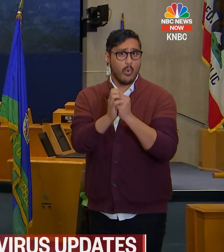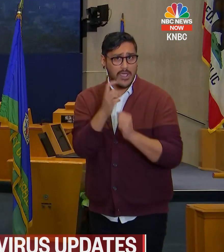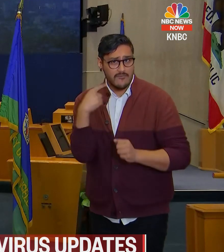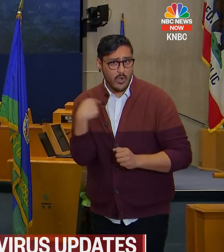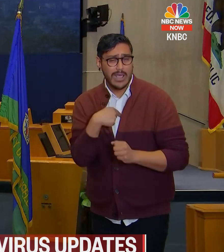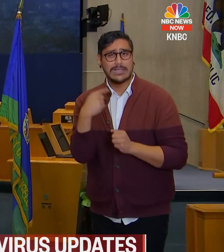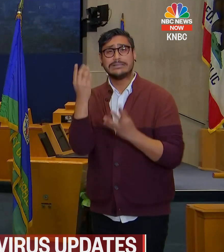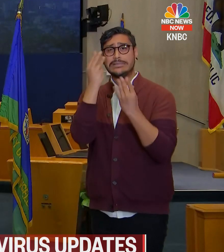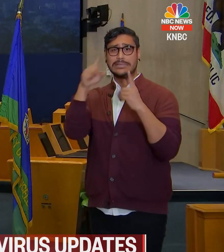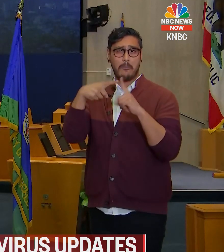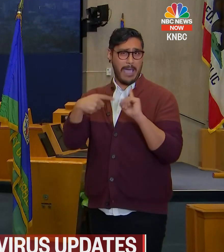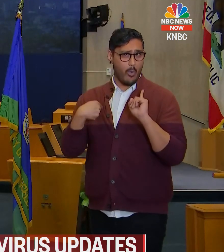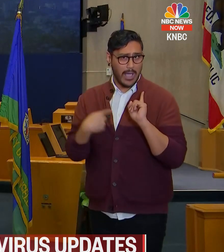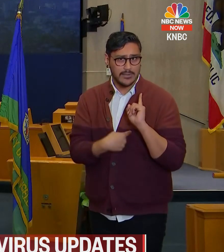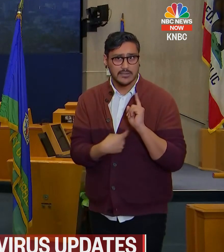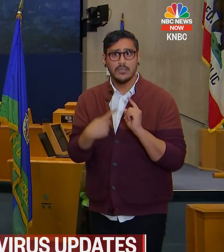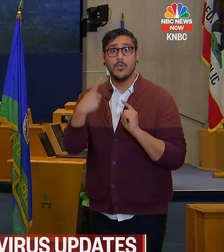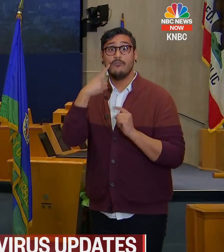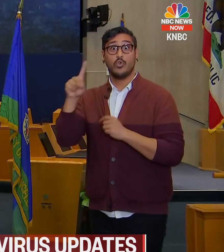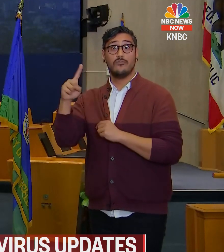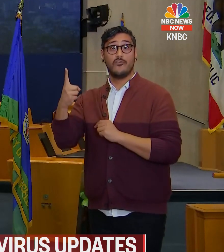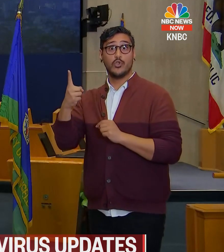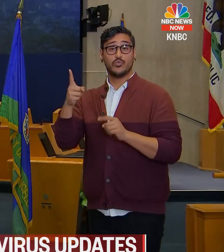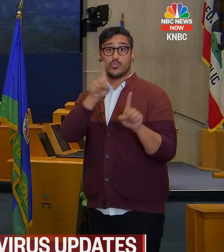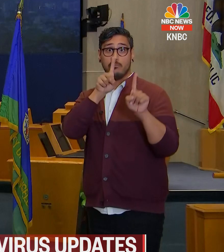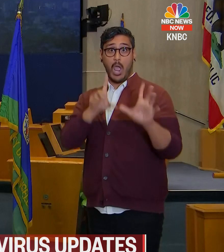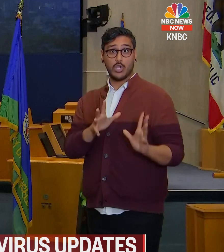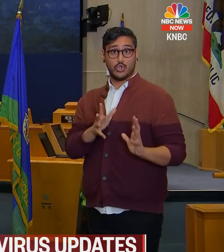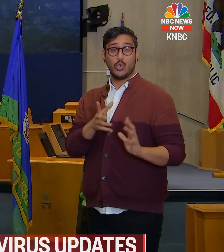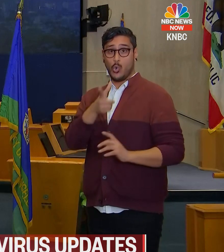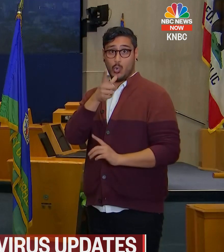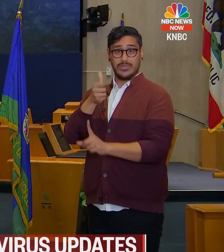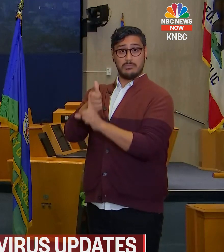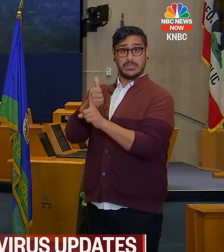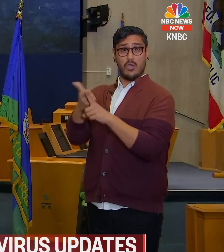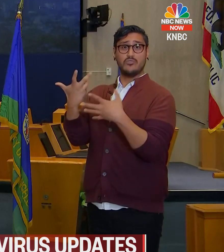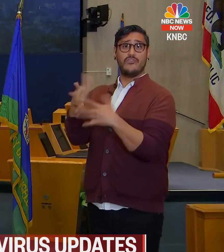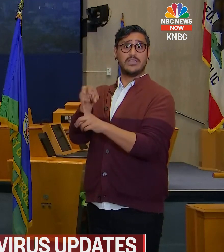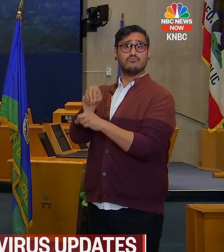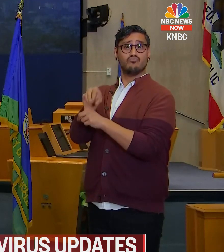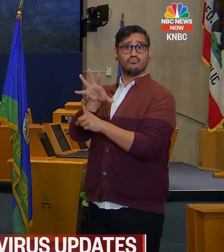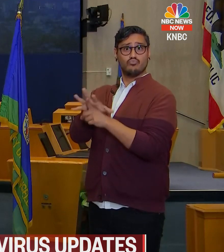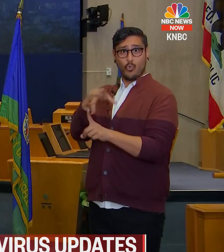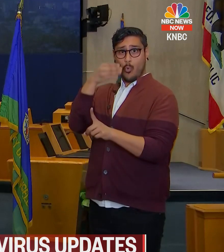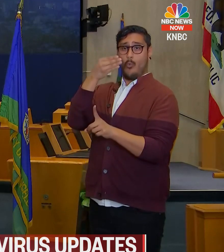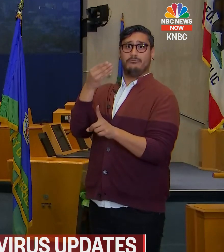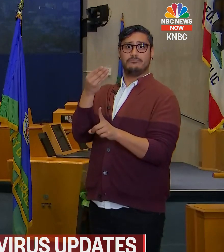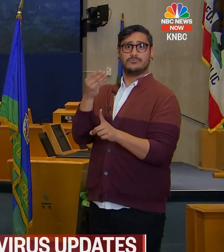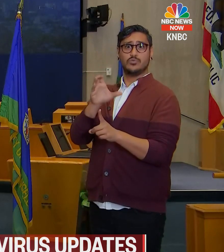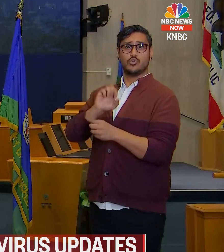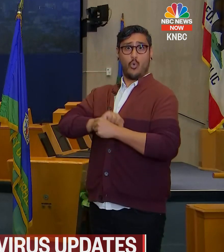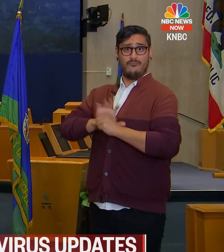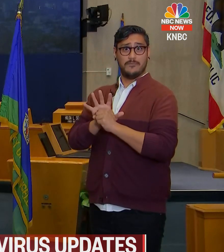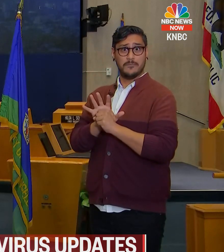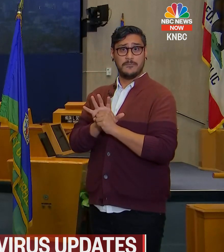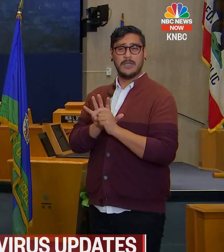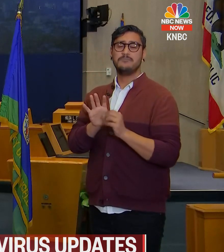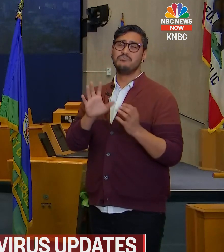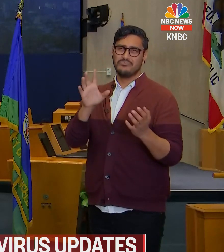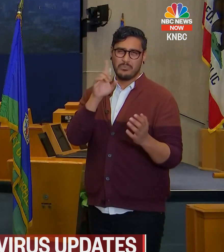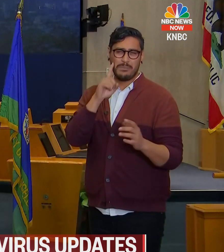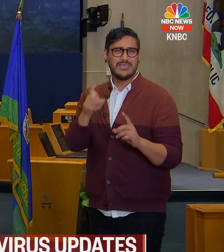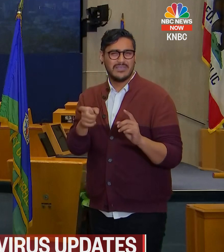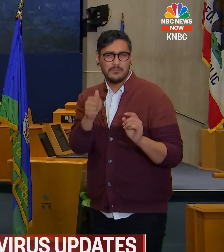thoughts to our first responders that were exposed. Due to privacy issues and HIPAA